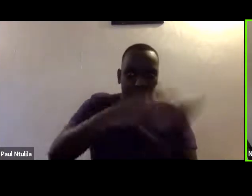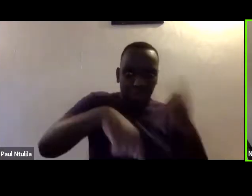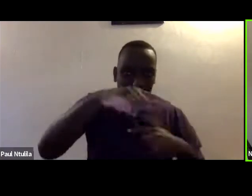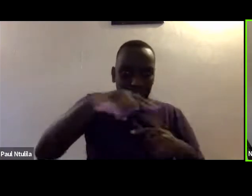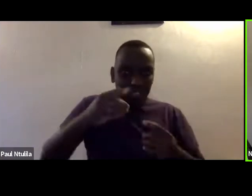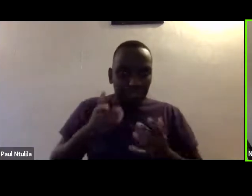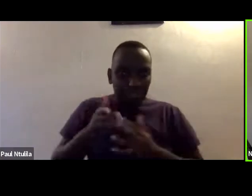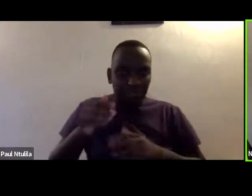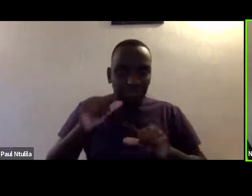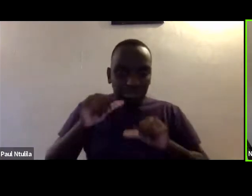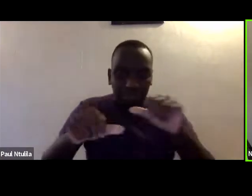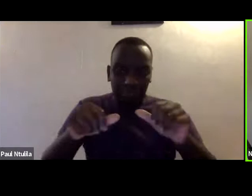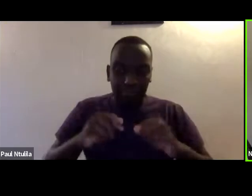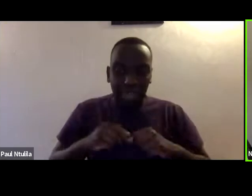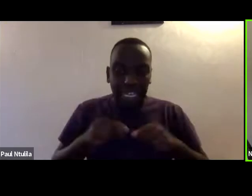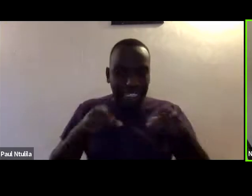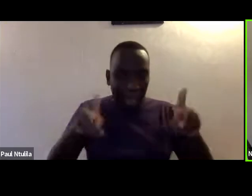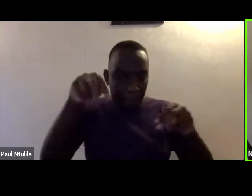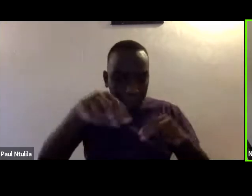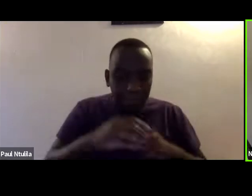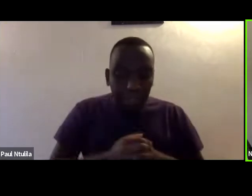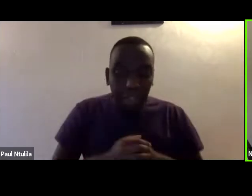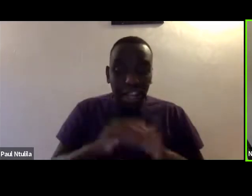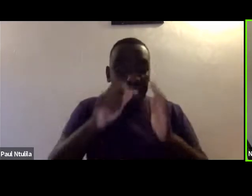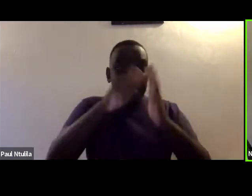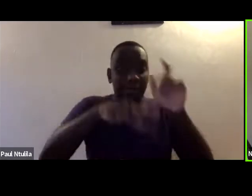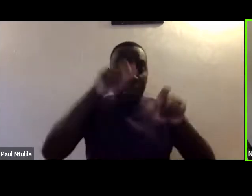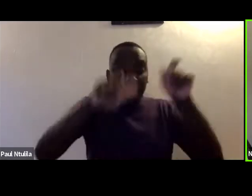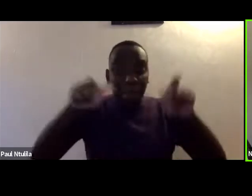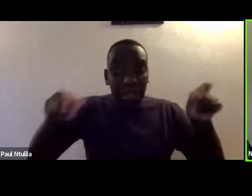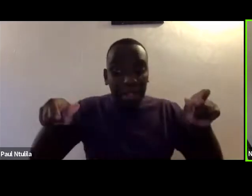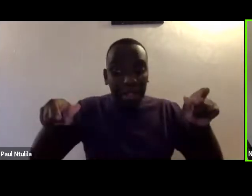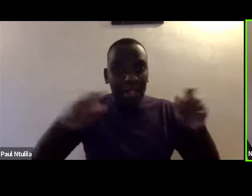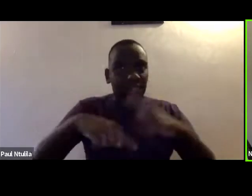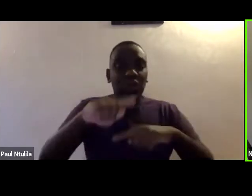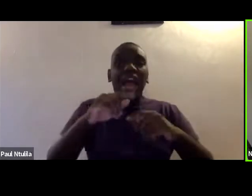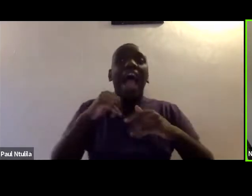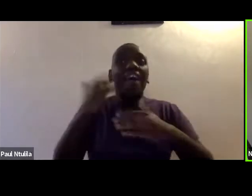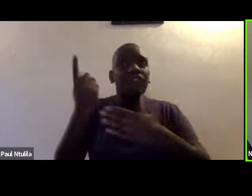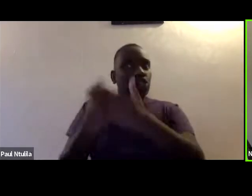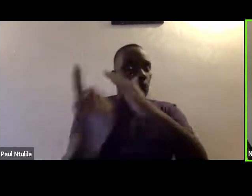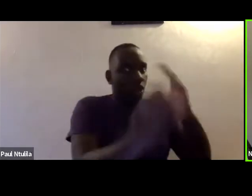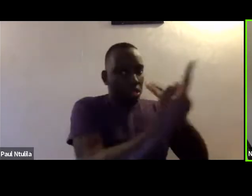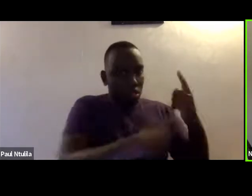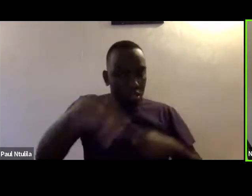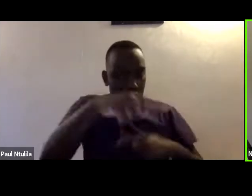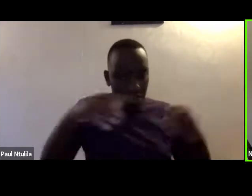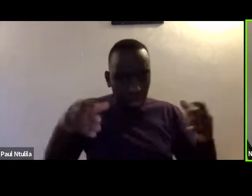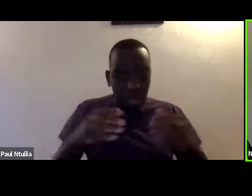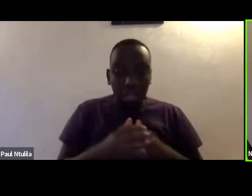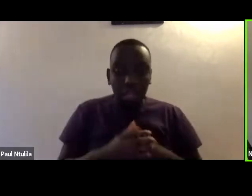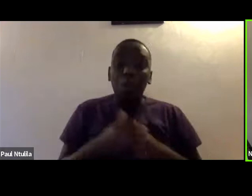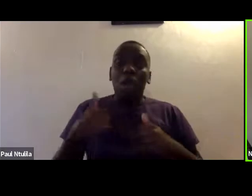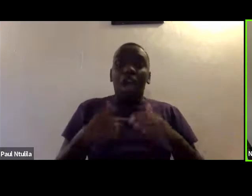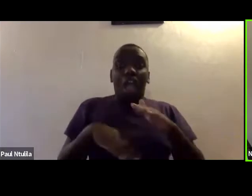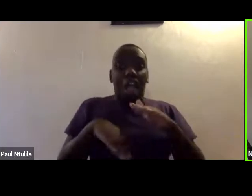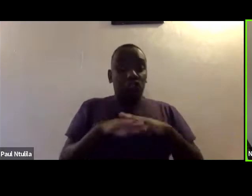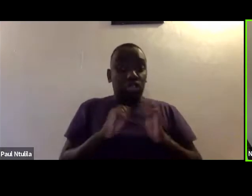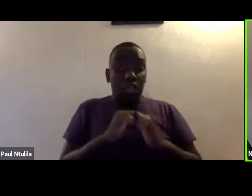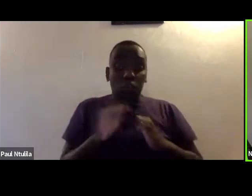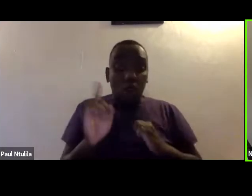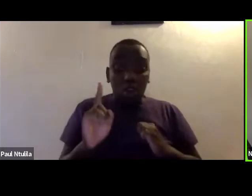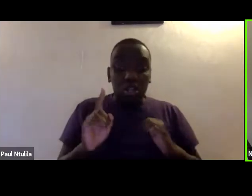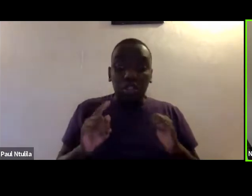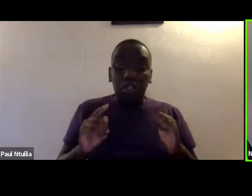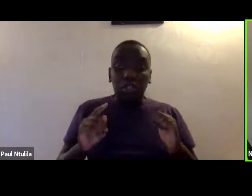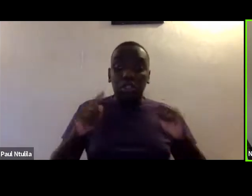Discrimination and cuts are just two examples of more systemic forces that aren't from